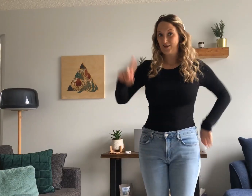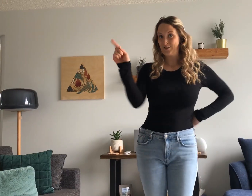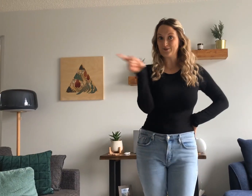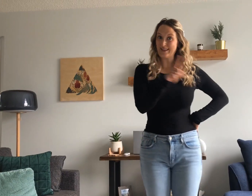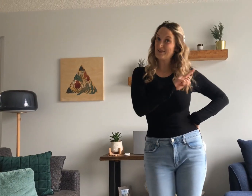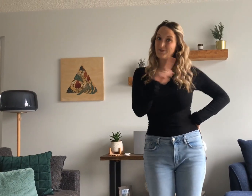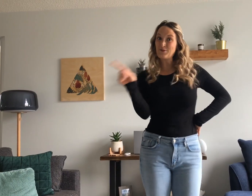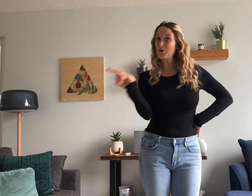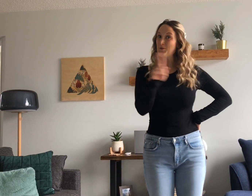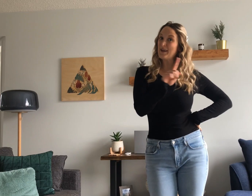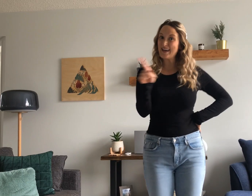You didn't fool me.